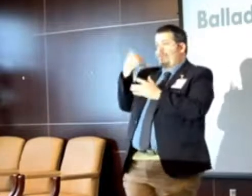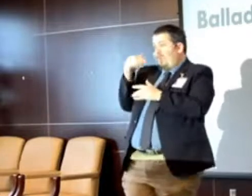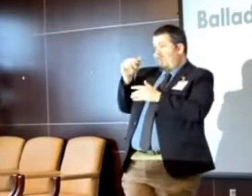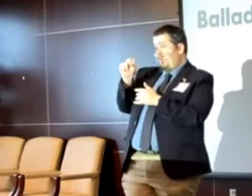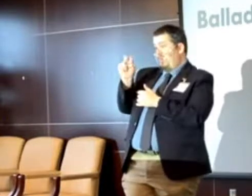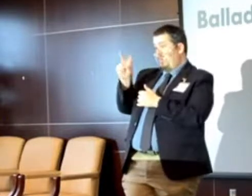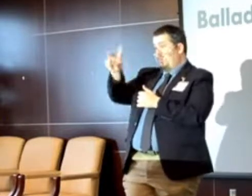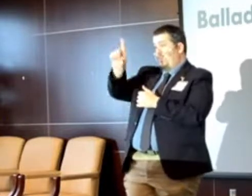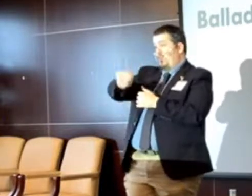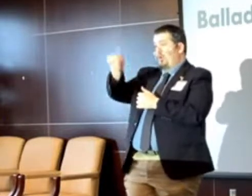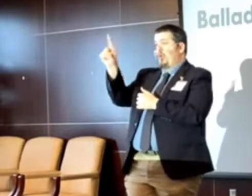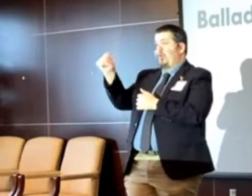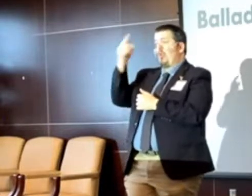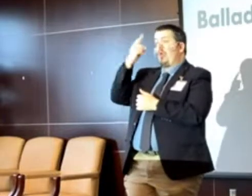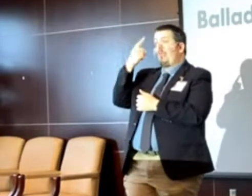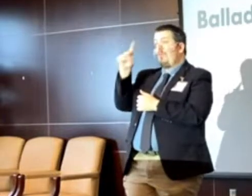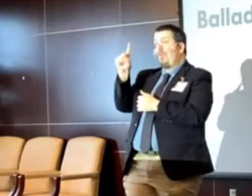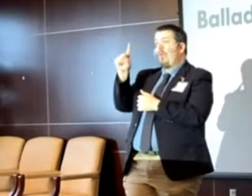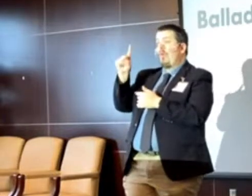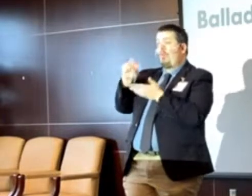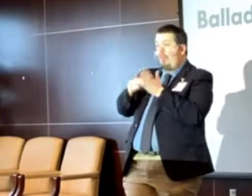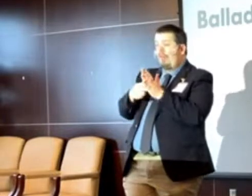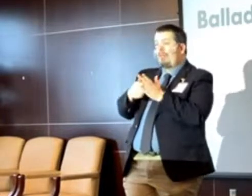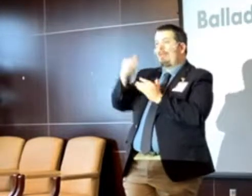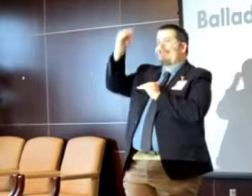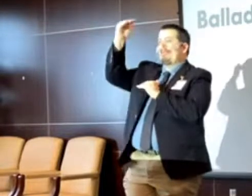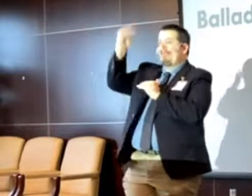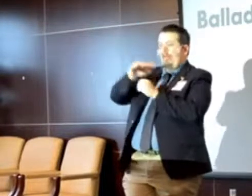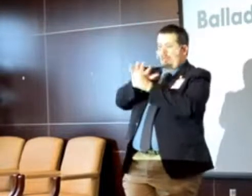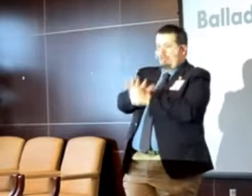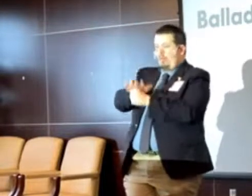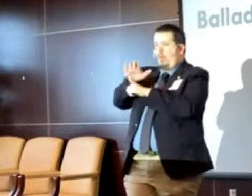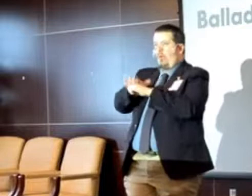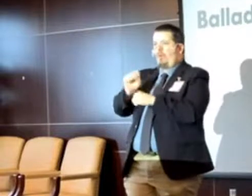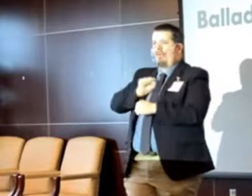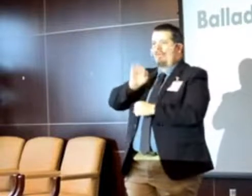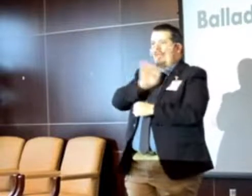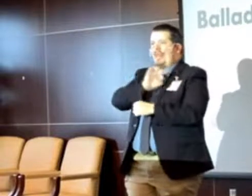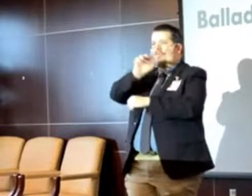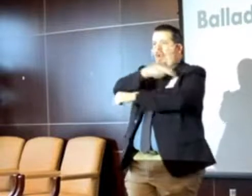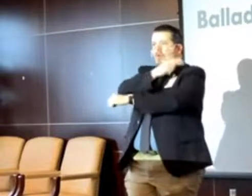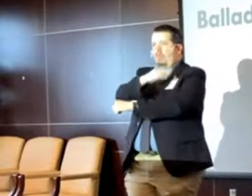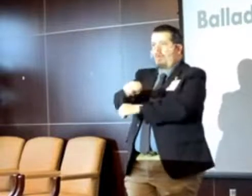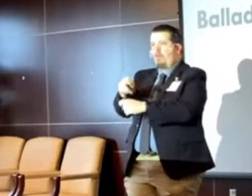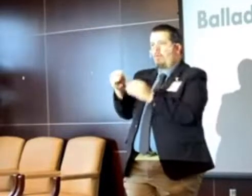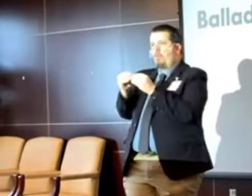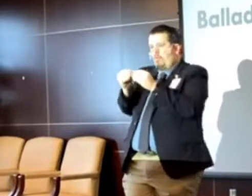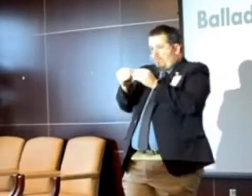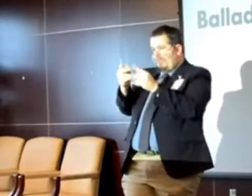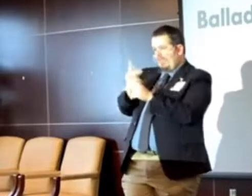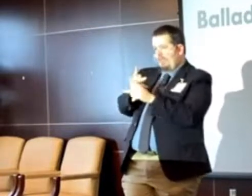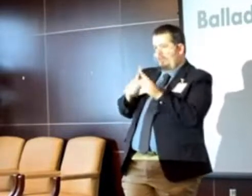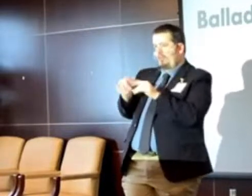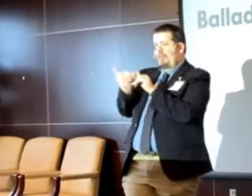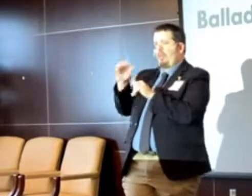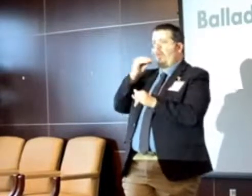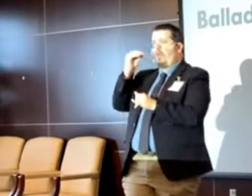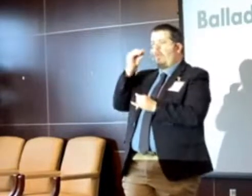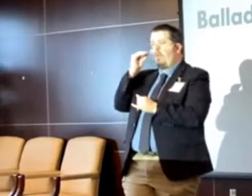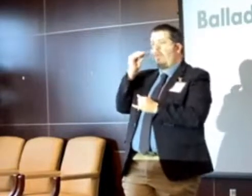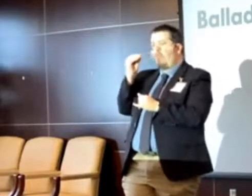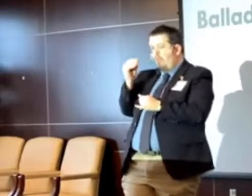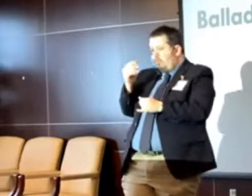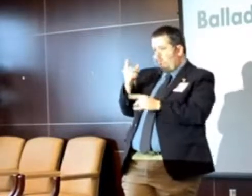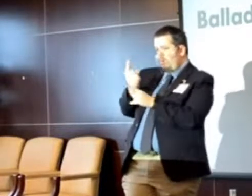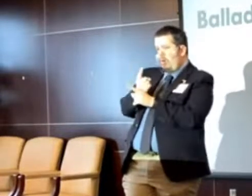of 2020 for the purpose of trying to reduce the pressure on our staff. The more we could try to keep people at home,